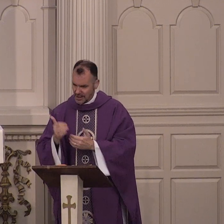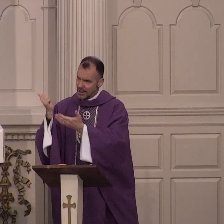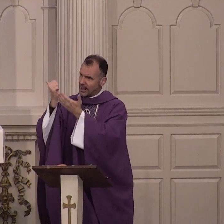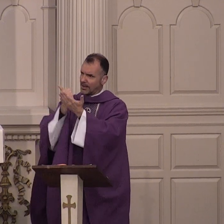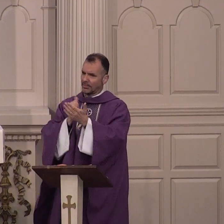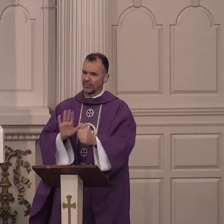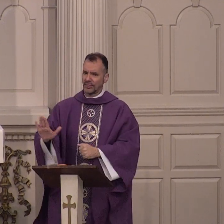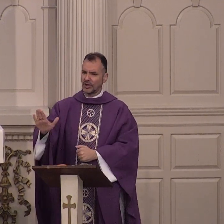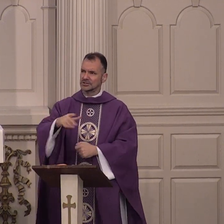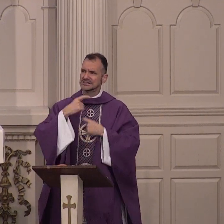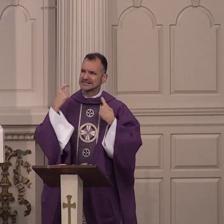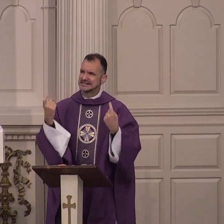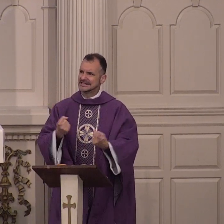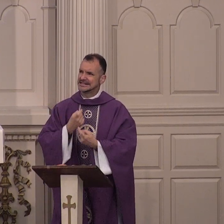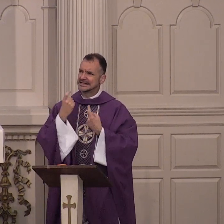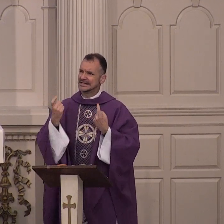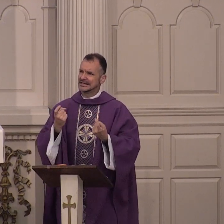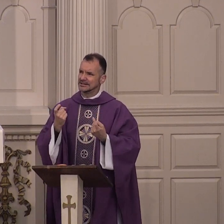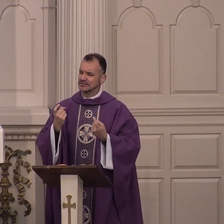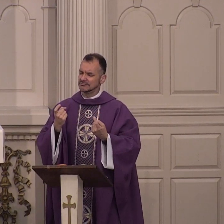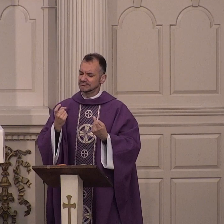that cleansed from the stain of their sins,